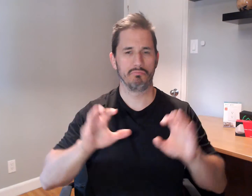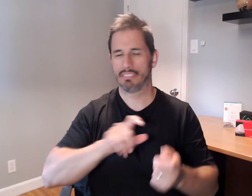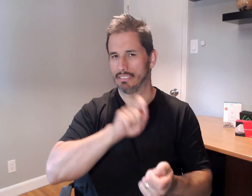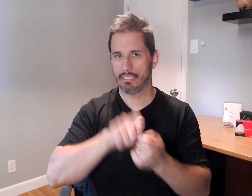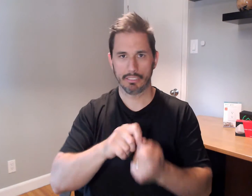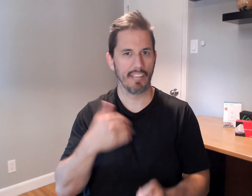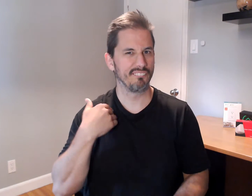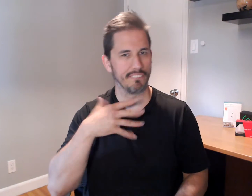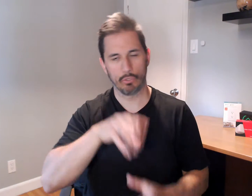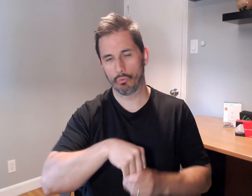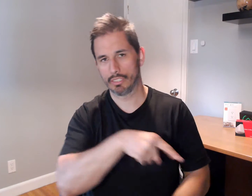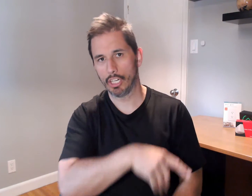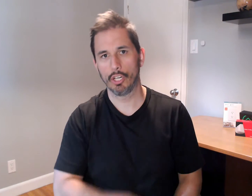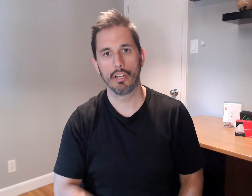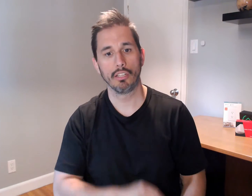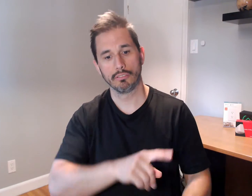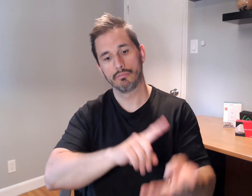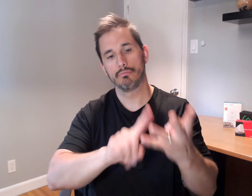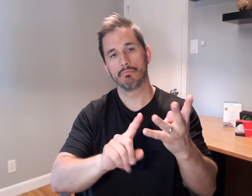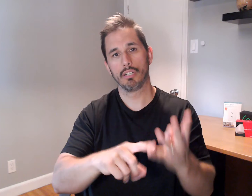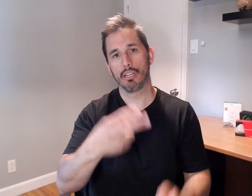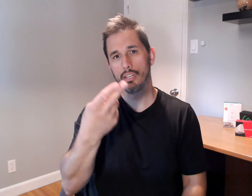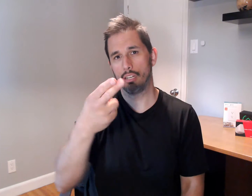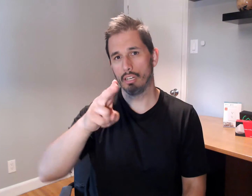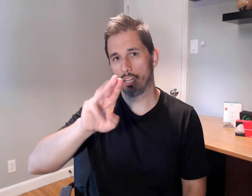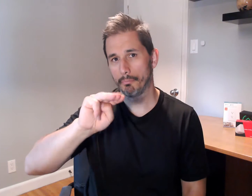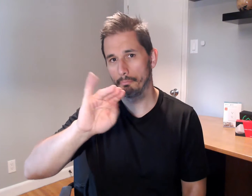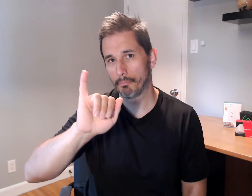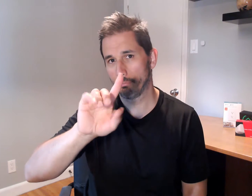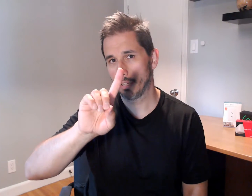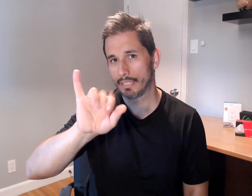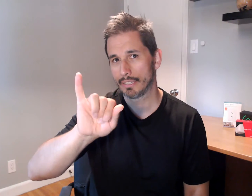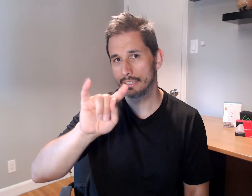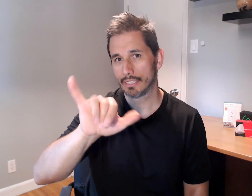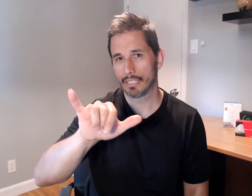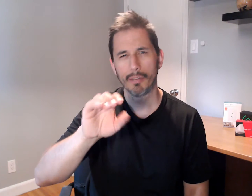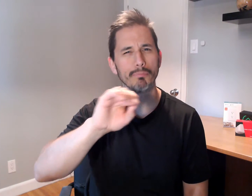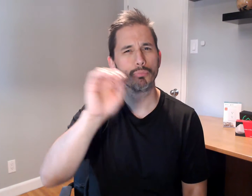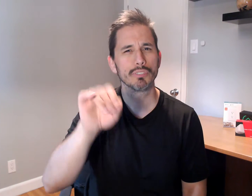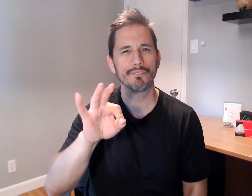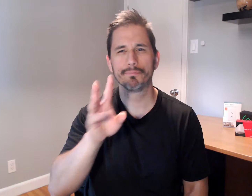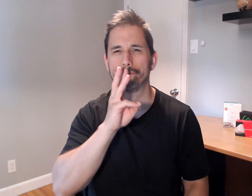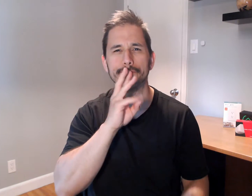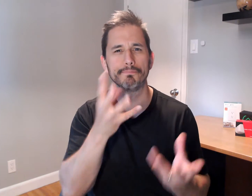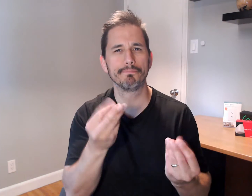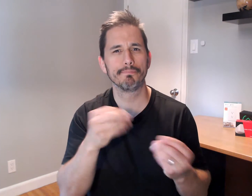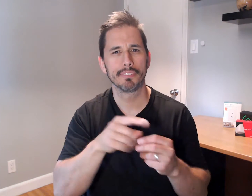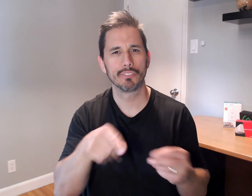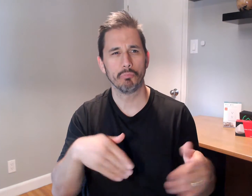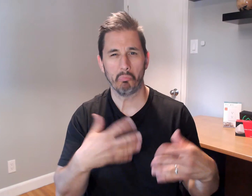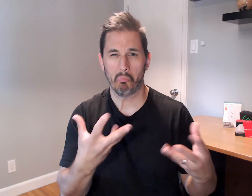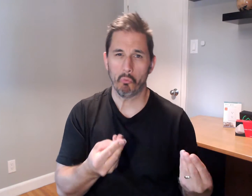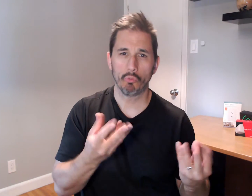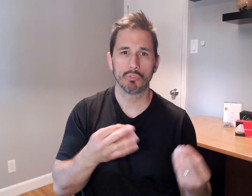So it would be able to give you the exact brightness measurement of any given room that the sensor is in. The last sensor it has is a humidity